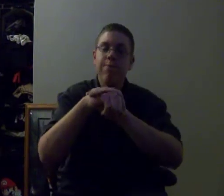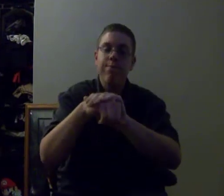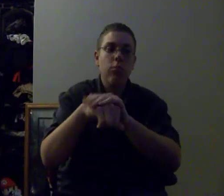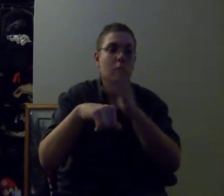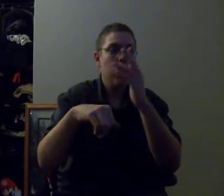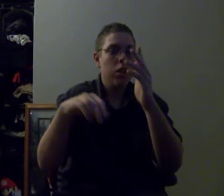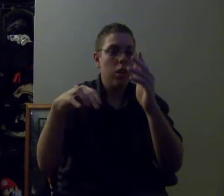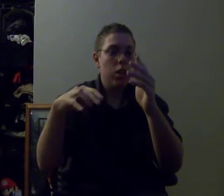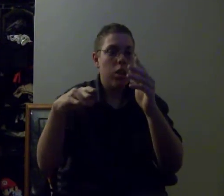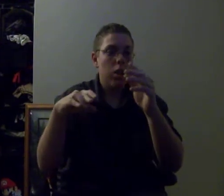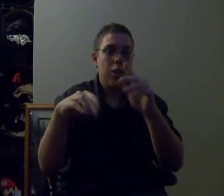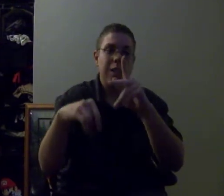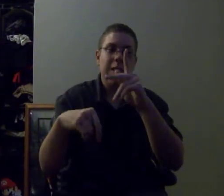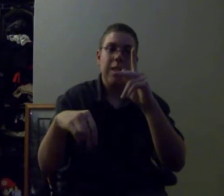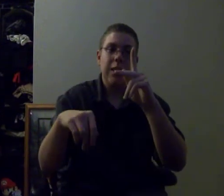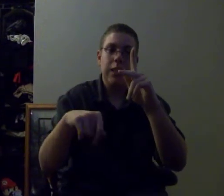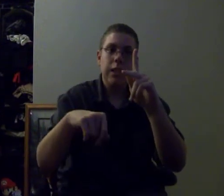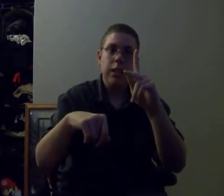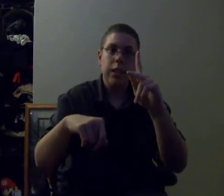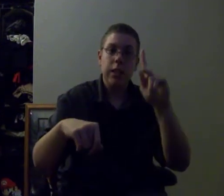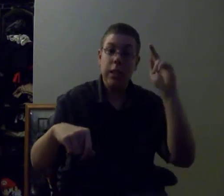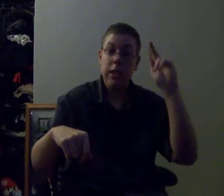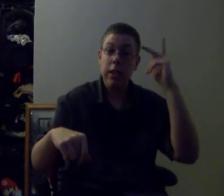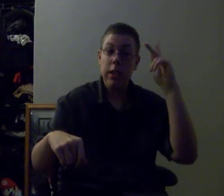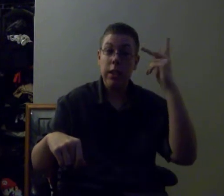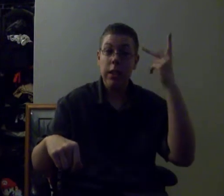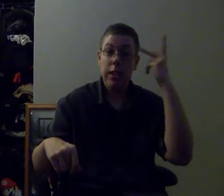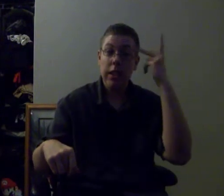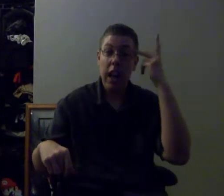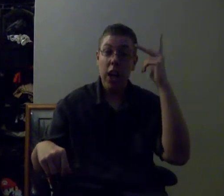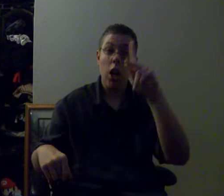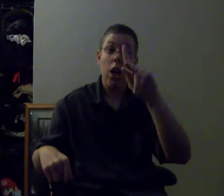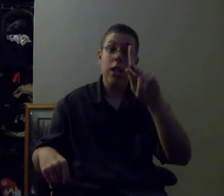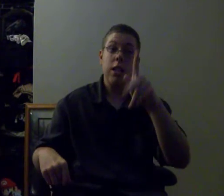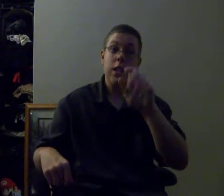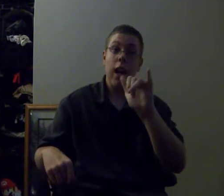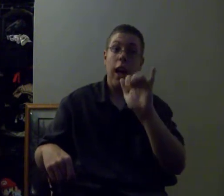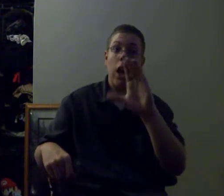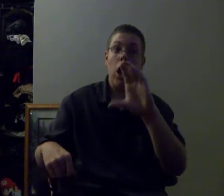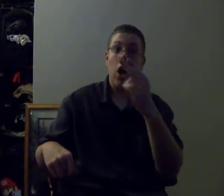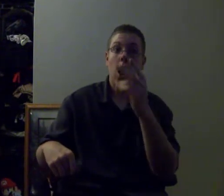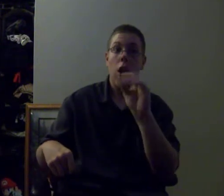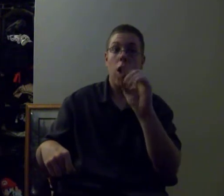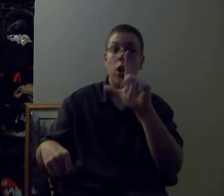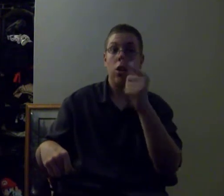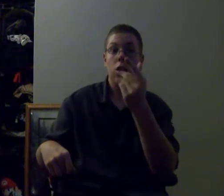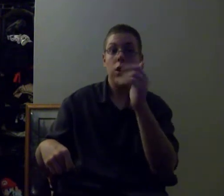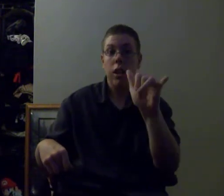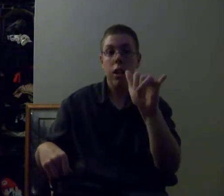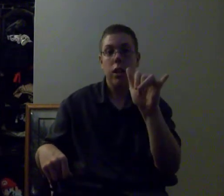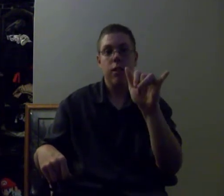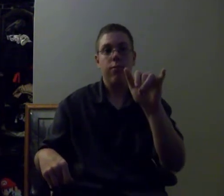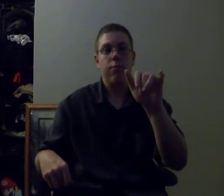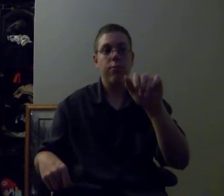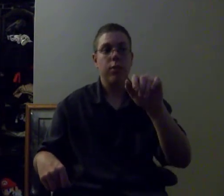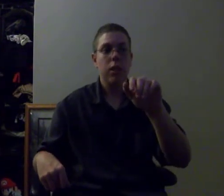school or middle school students. The key is to think about your reading and writing assignments as